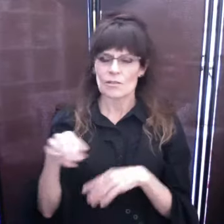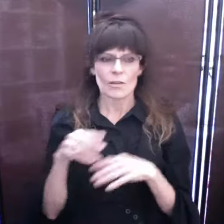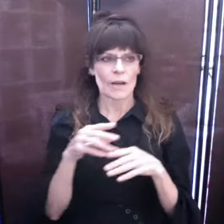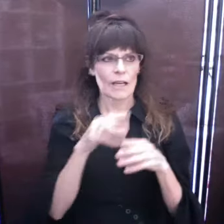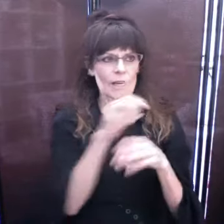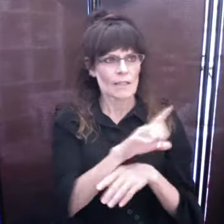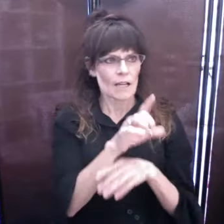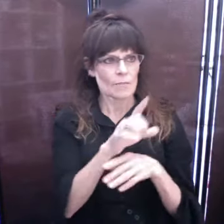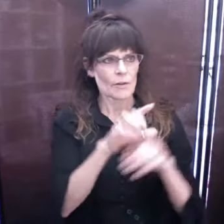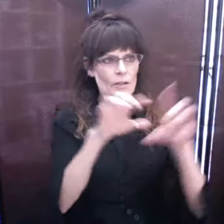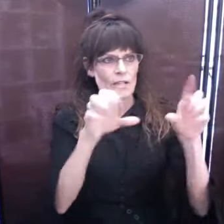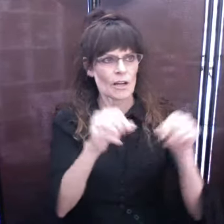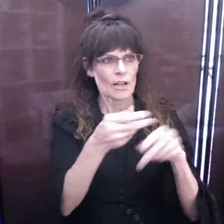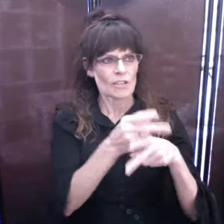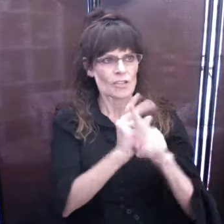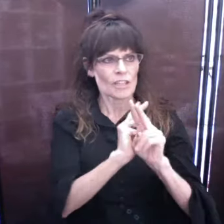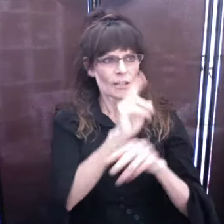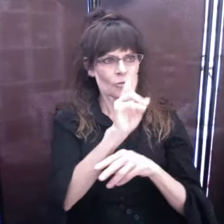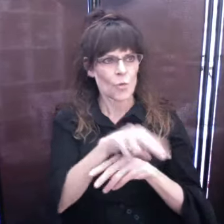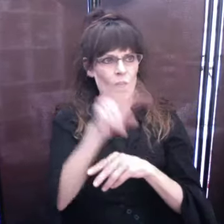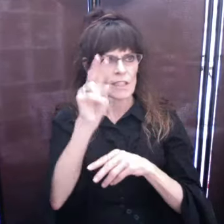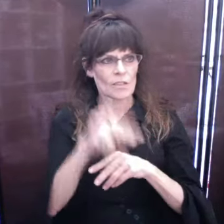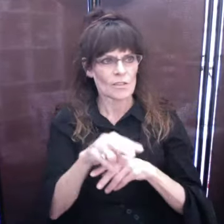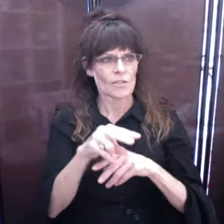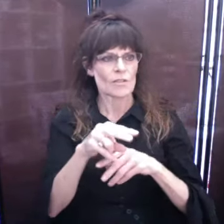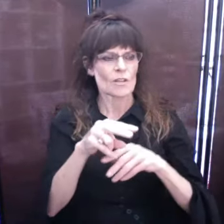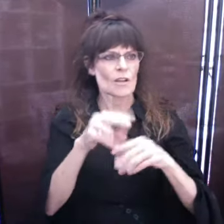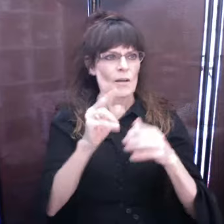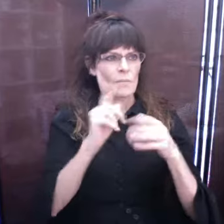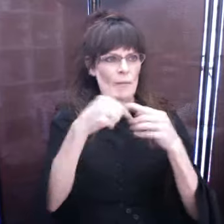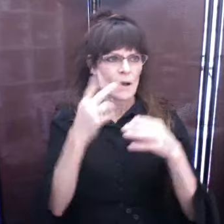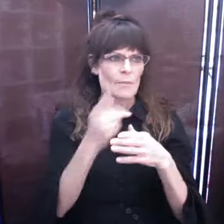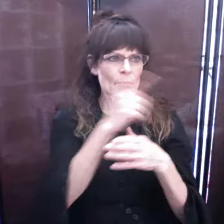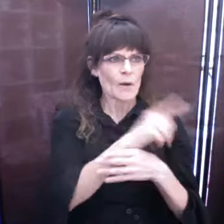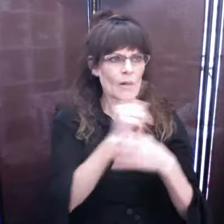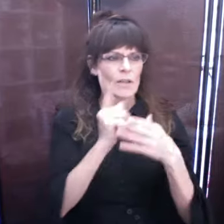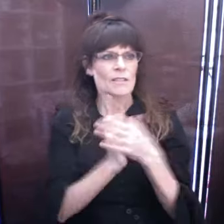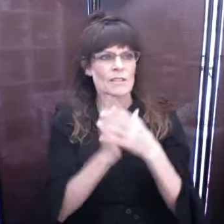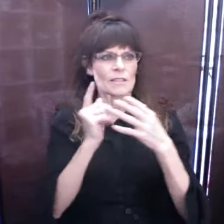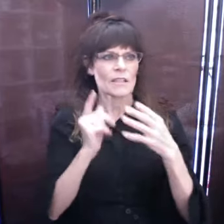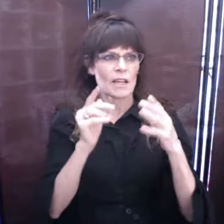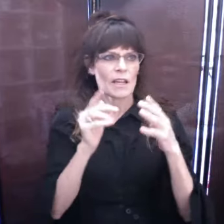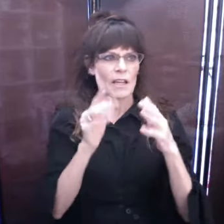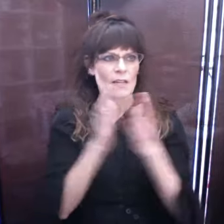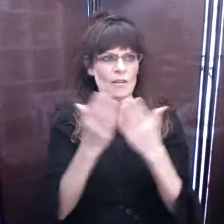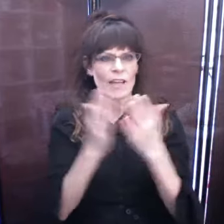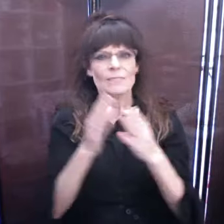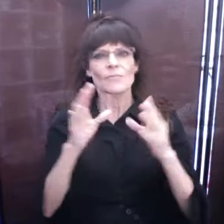checked out 22 books, big books on plants and Rolling Stone posters, and like what they call coffee table books, like 50 pounds of